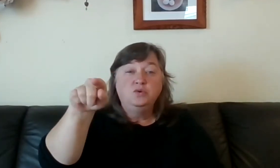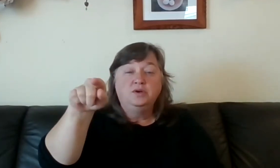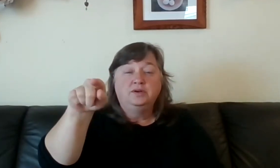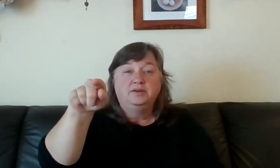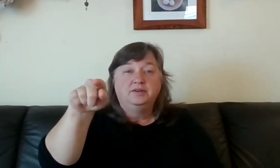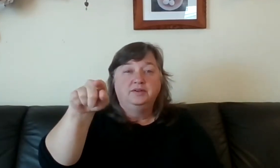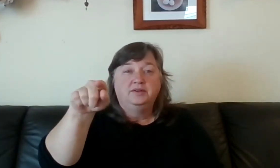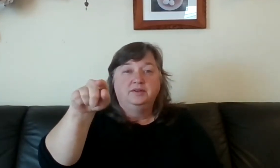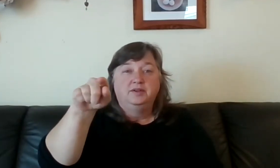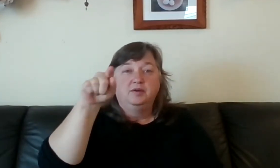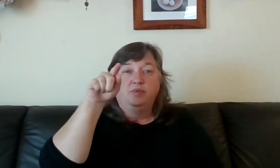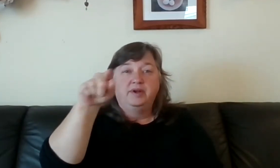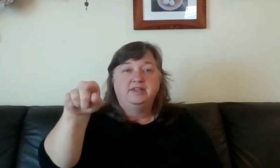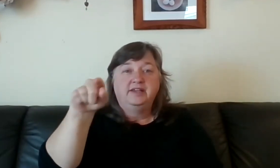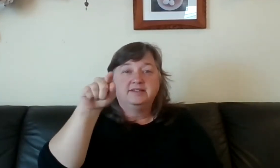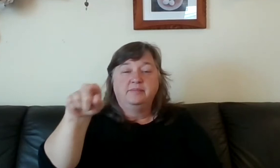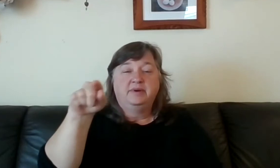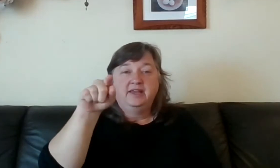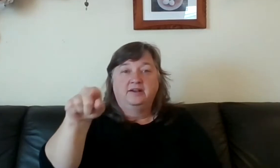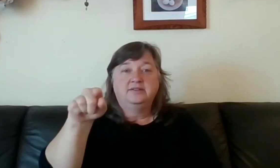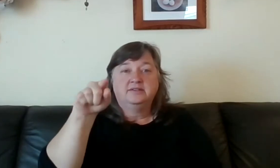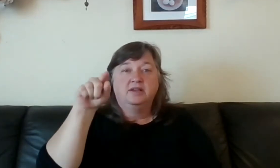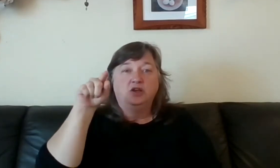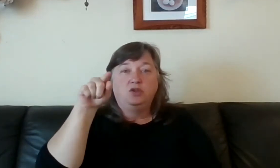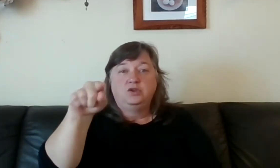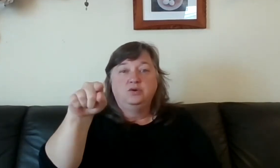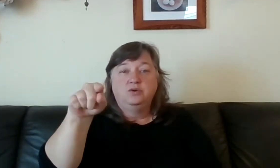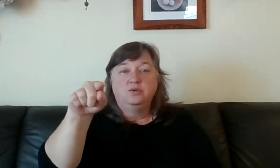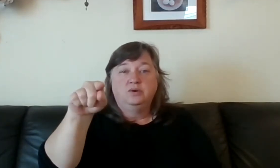You, pointing at somebody else. You,